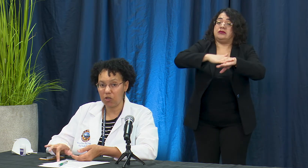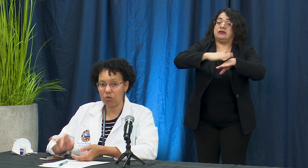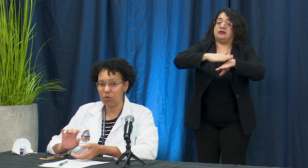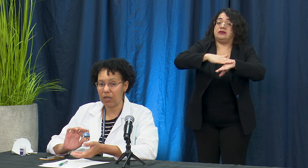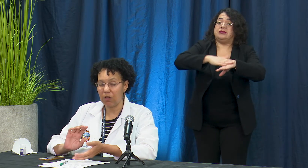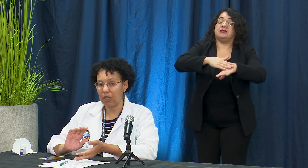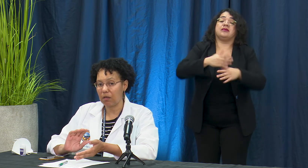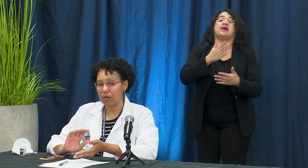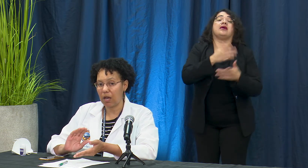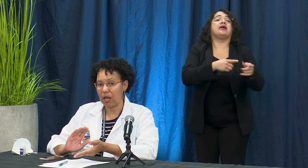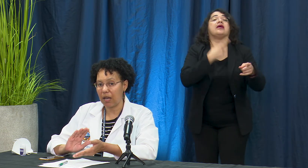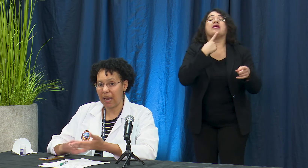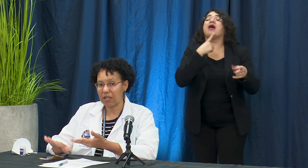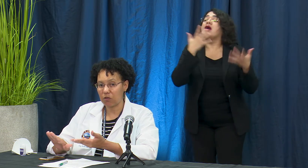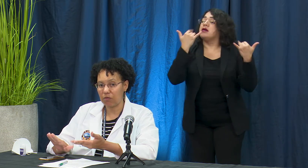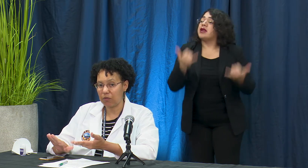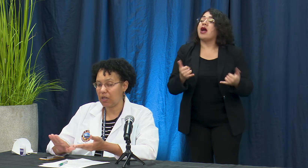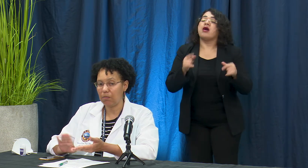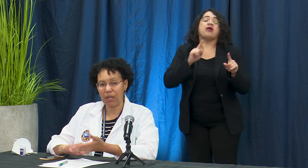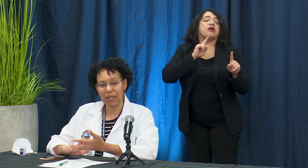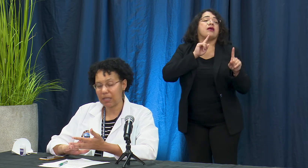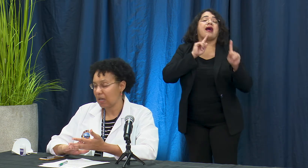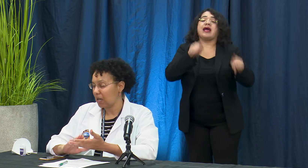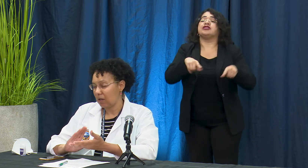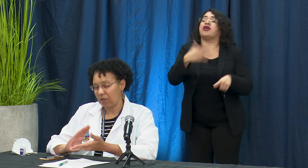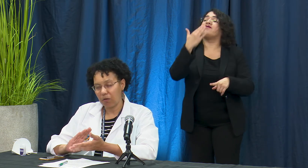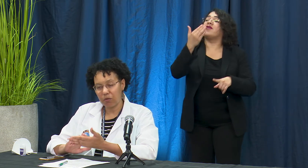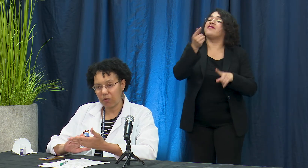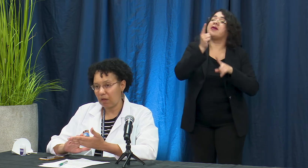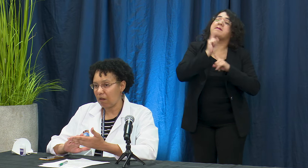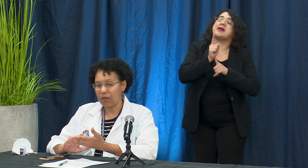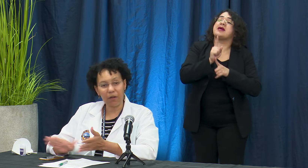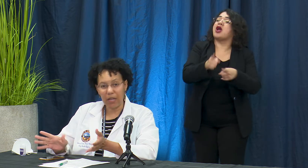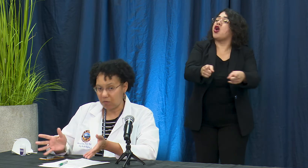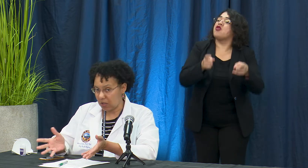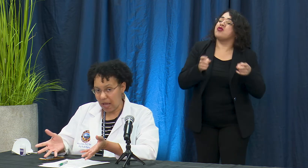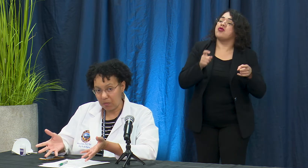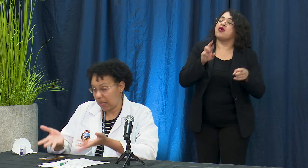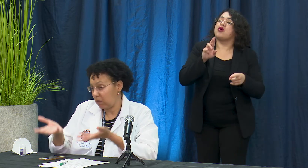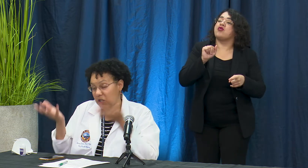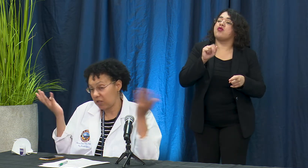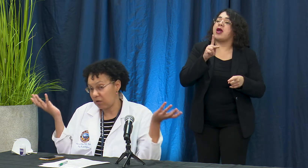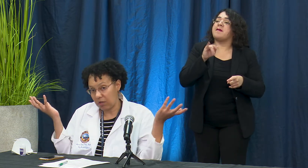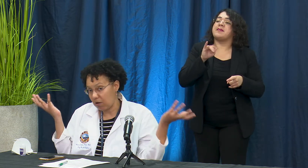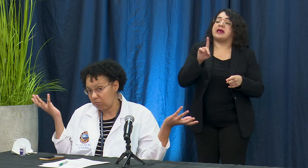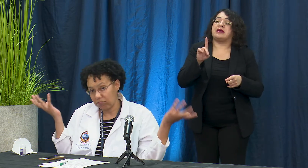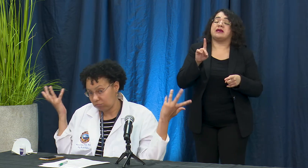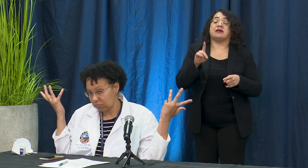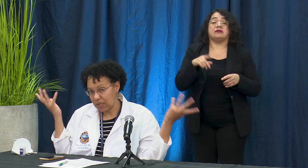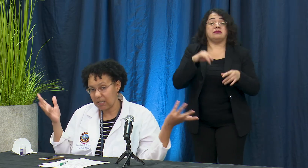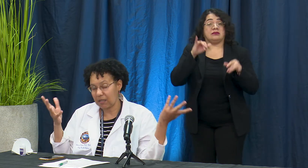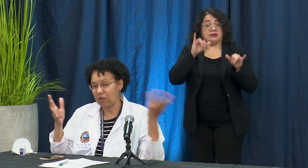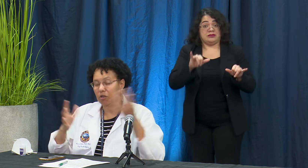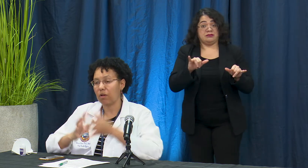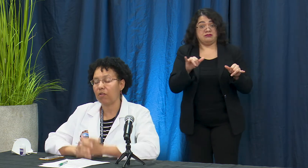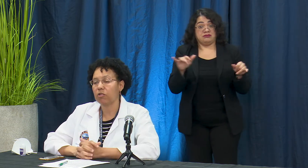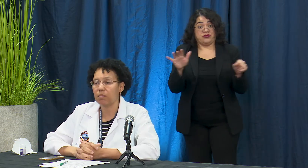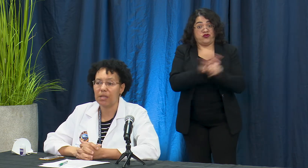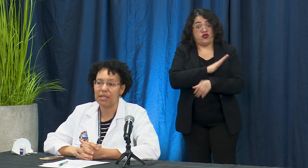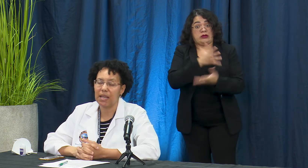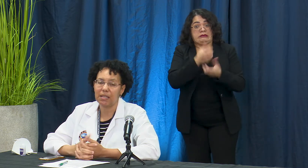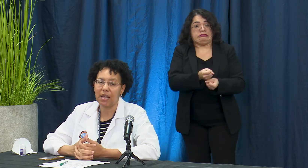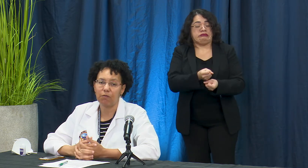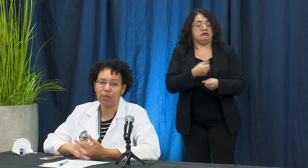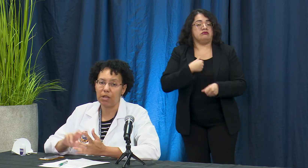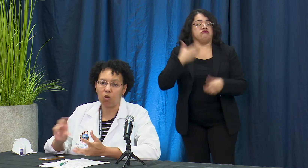you can do and you get an answer in 15 minutes, those are very unreliable. Like, we just don't know It's, you know, I've heard